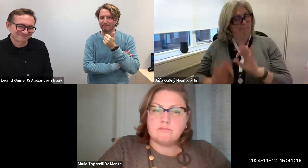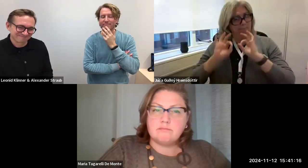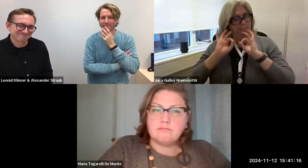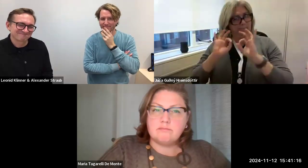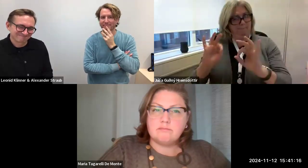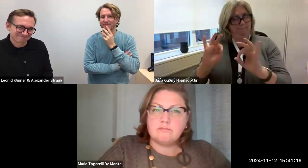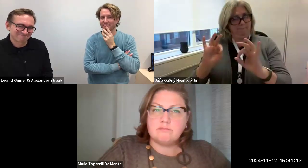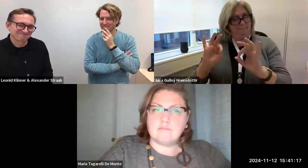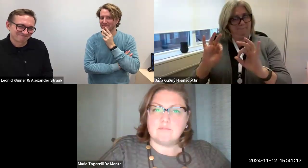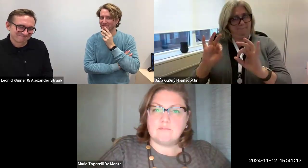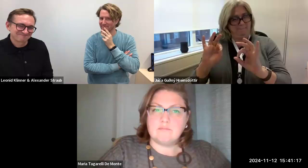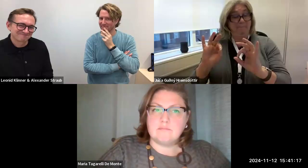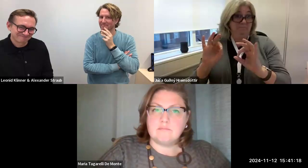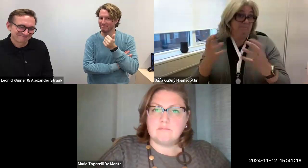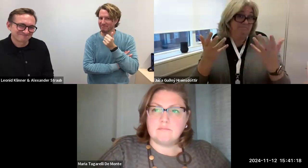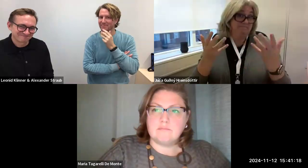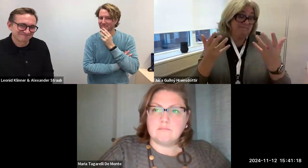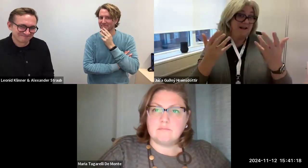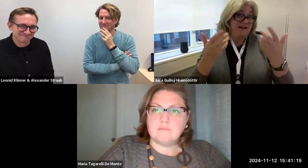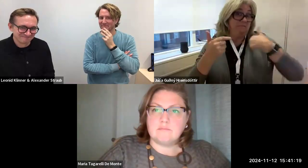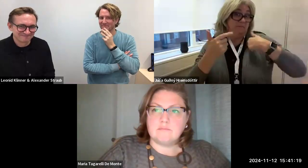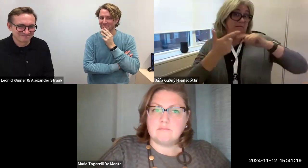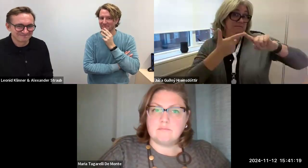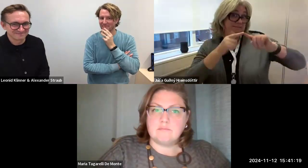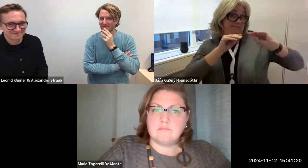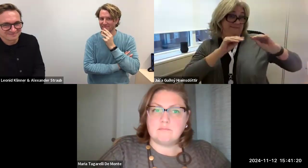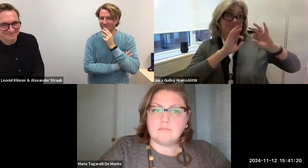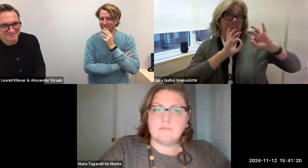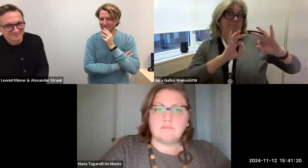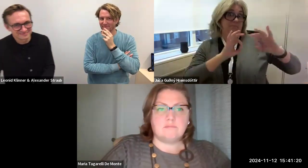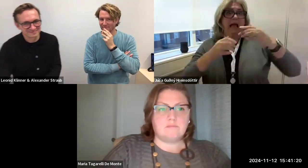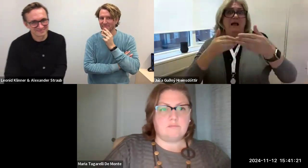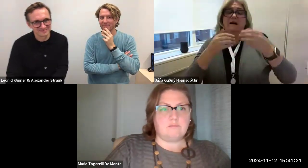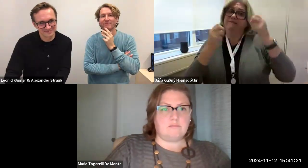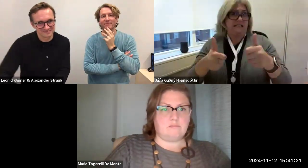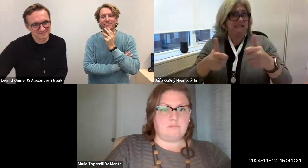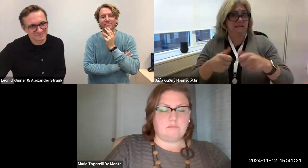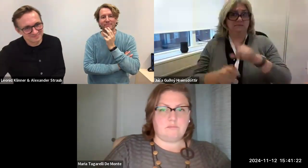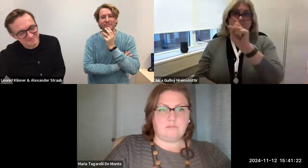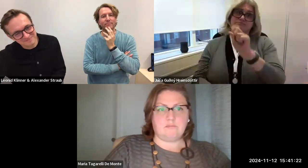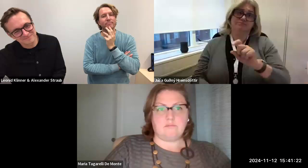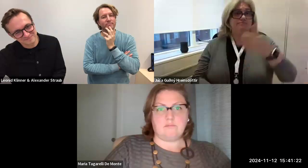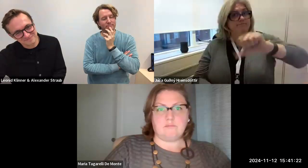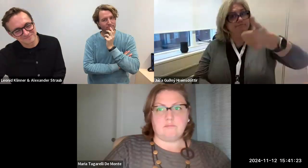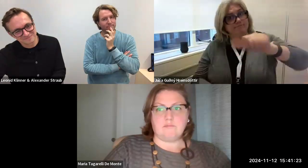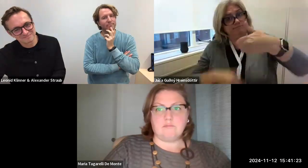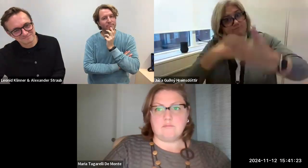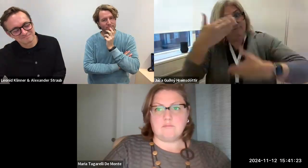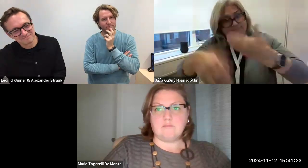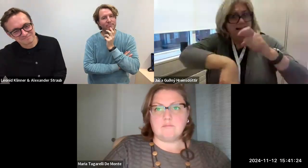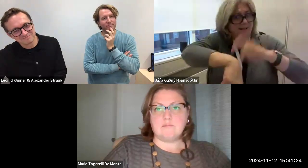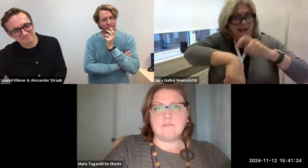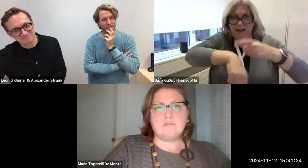very easy to just click on it and it gets automatically embedded into the video that I'm looking at. So I've been using that during